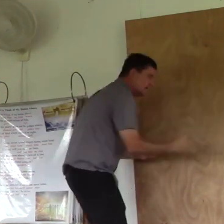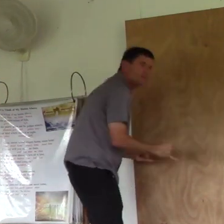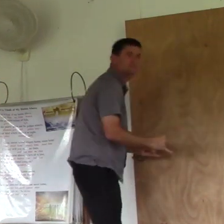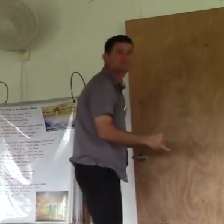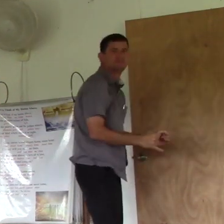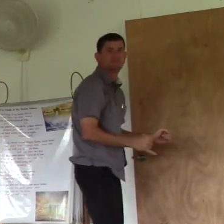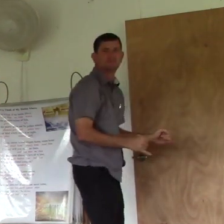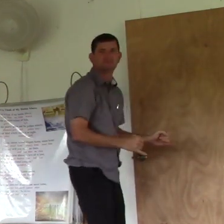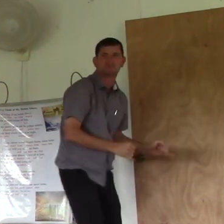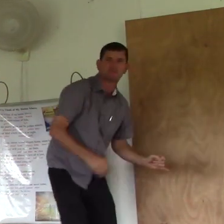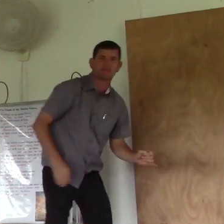idol.